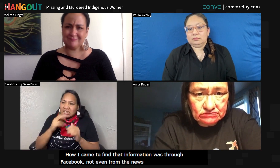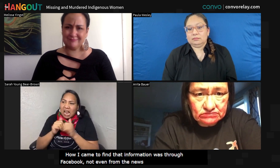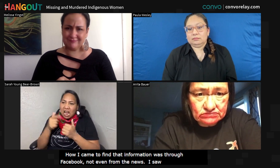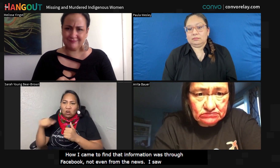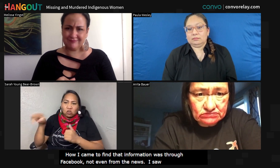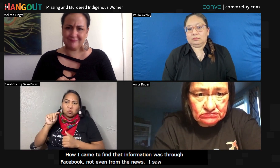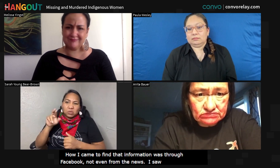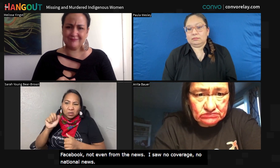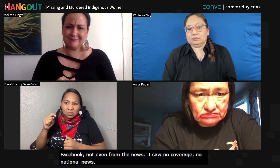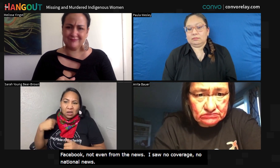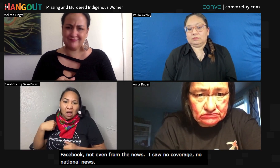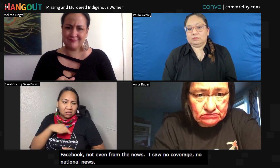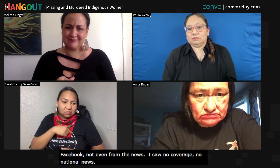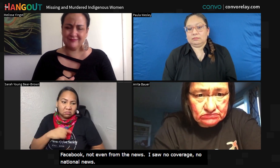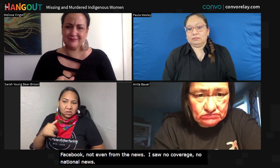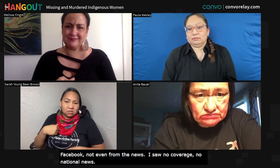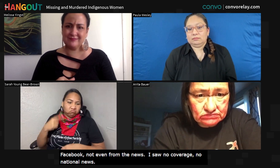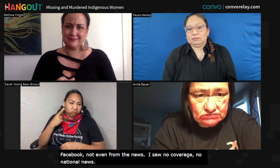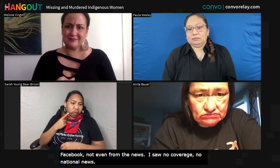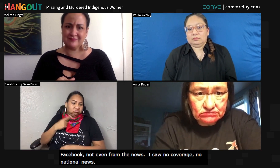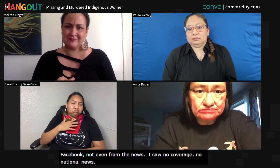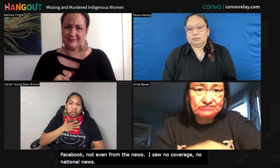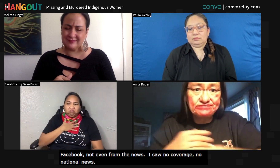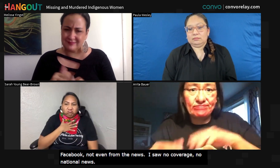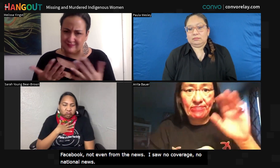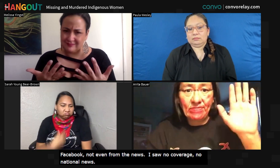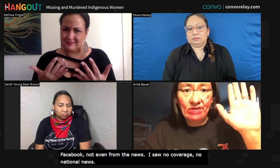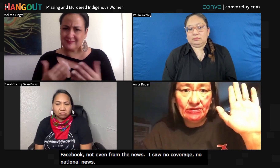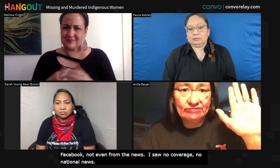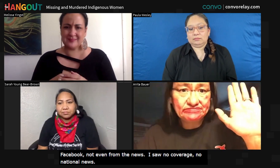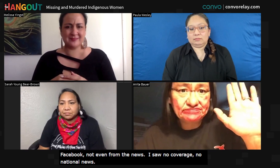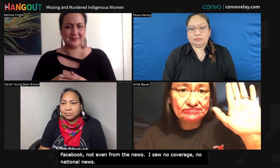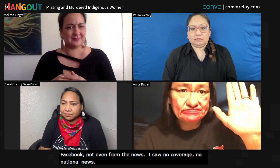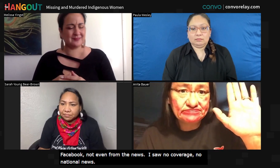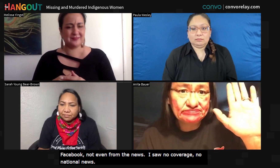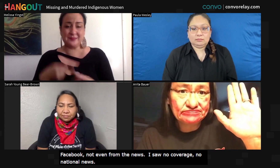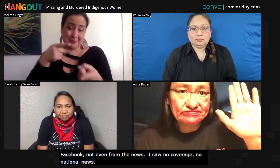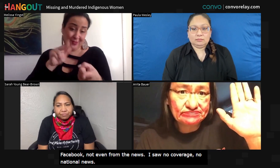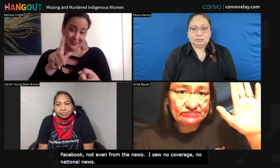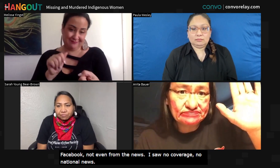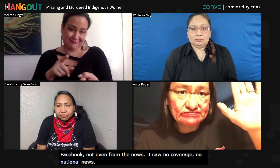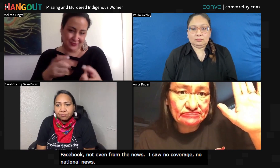me think, like, wow, it's really eye-opening in how we're treated.